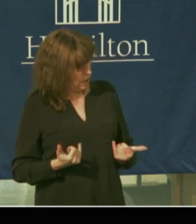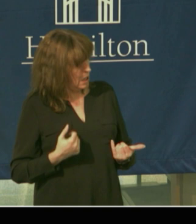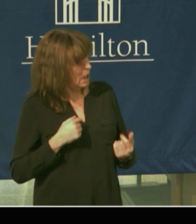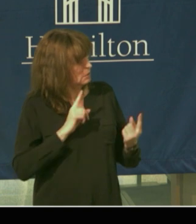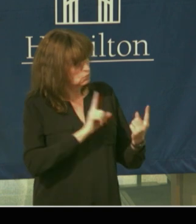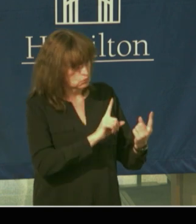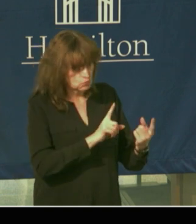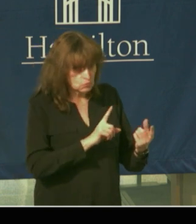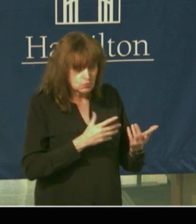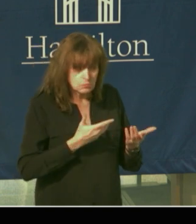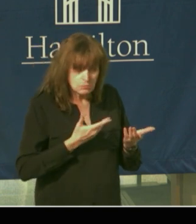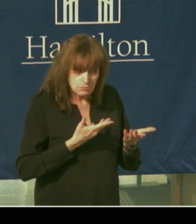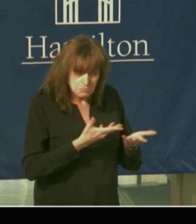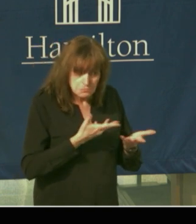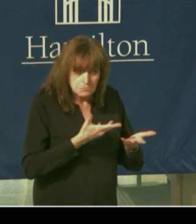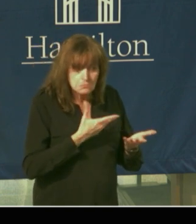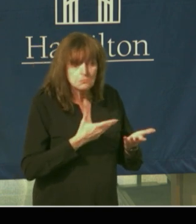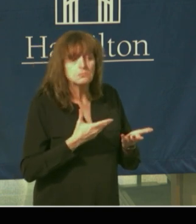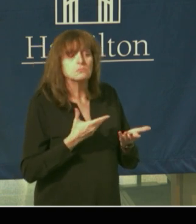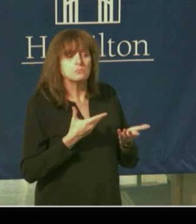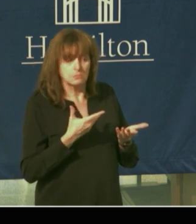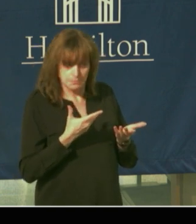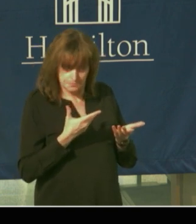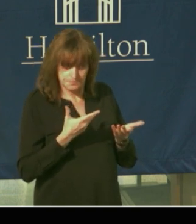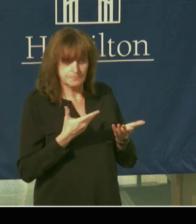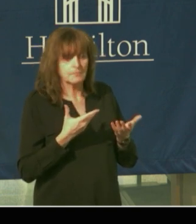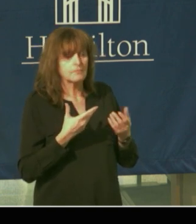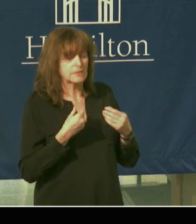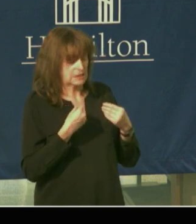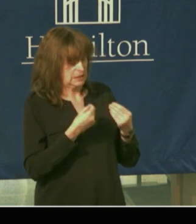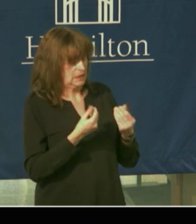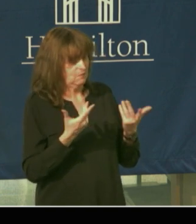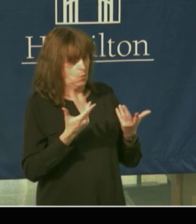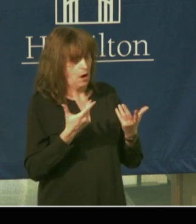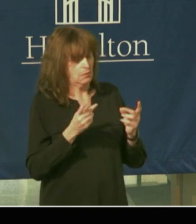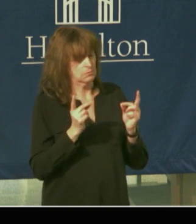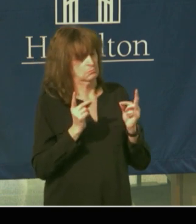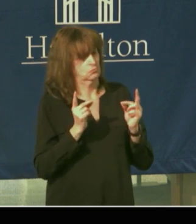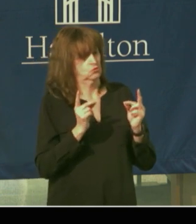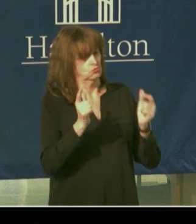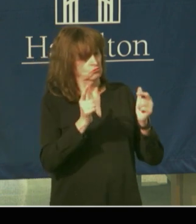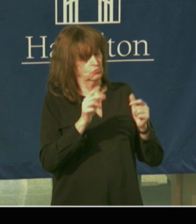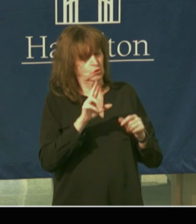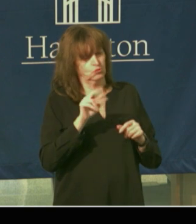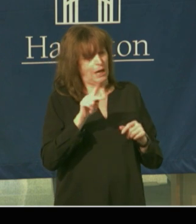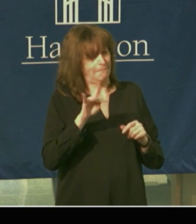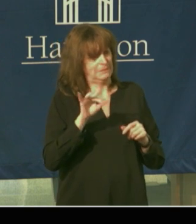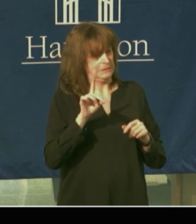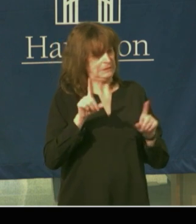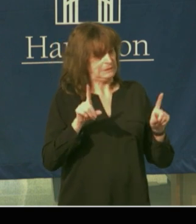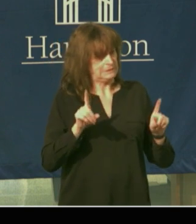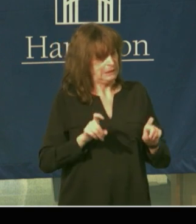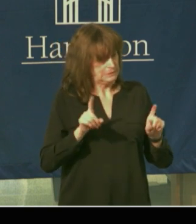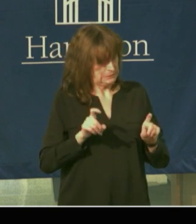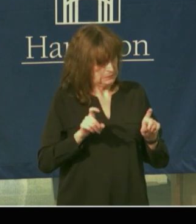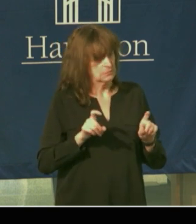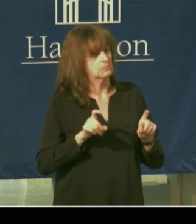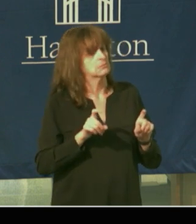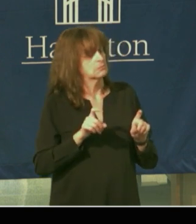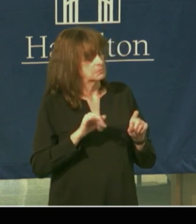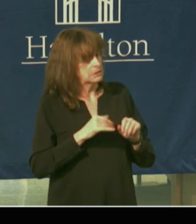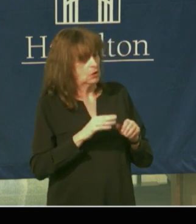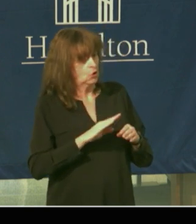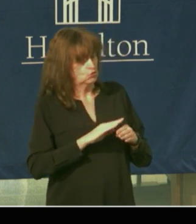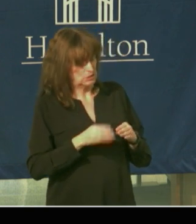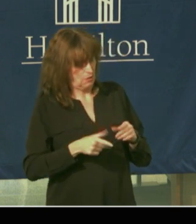to rapid testing for individuals in shelters who may be exhibiting signs so that we can get those test results back and understand very quickly what